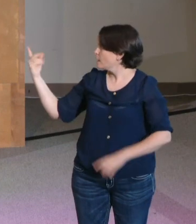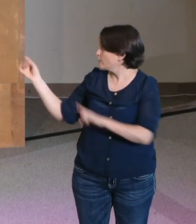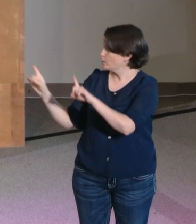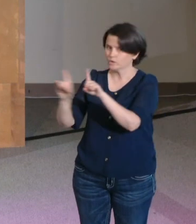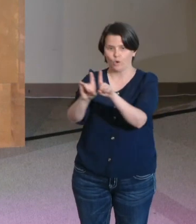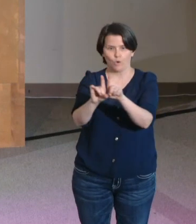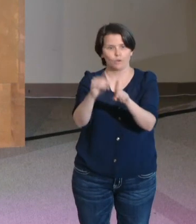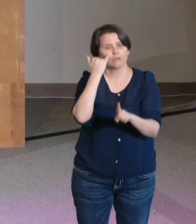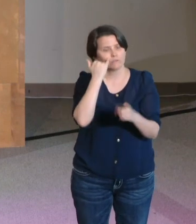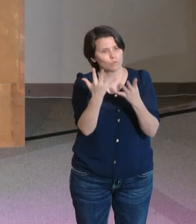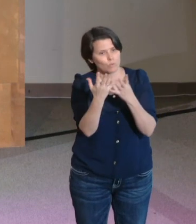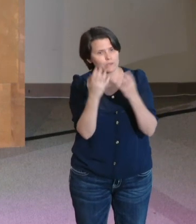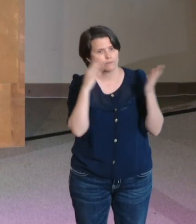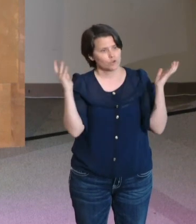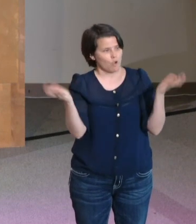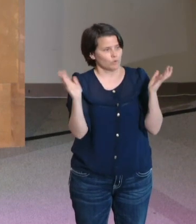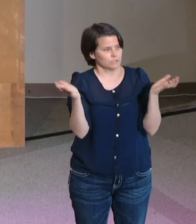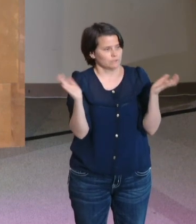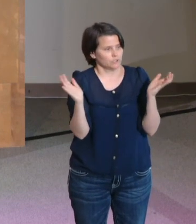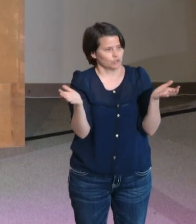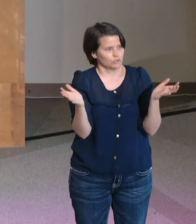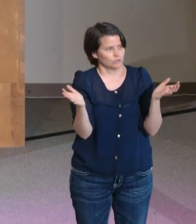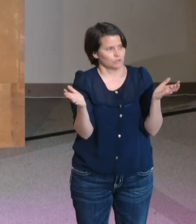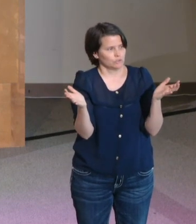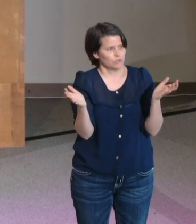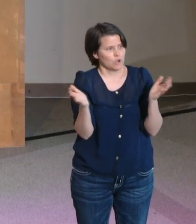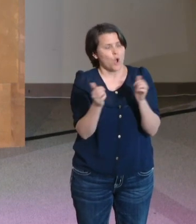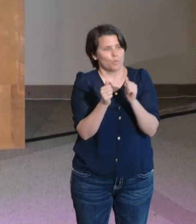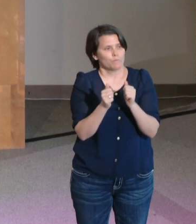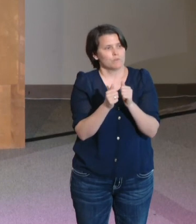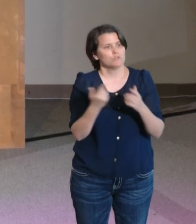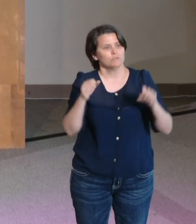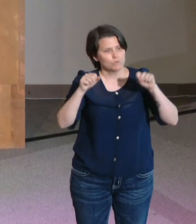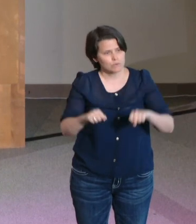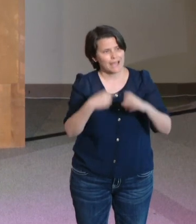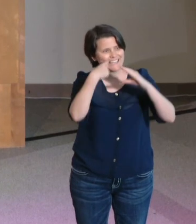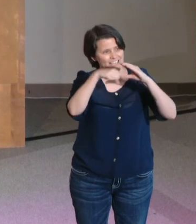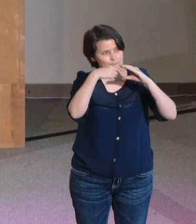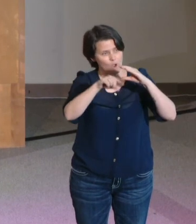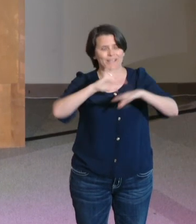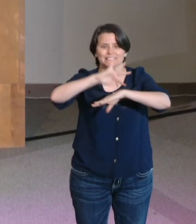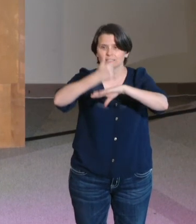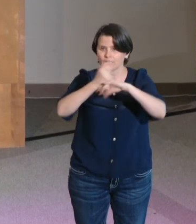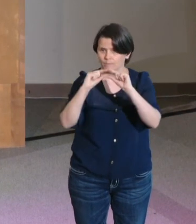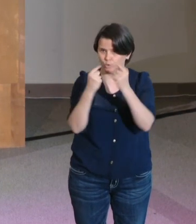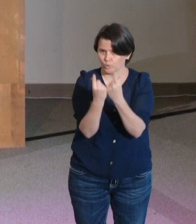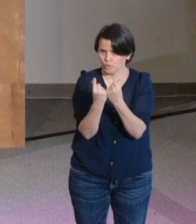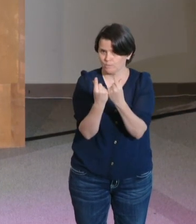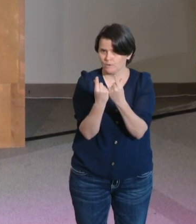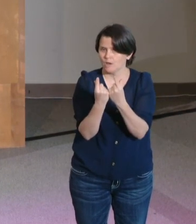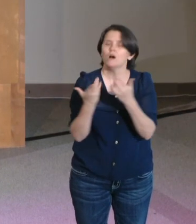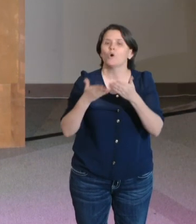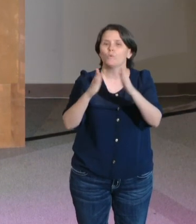feel called to have a conversation, you can email either one of us. We can set up a group, something, whatever you feel you